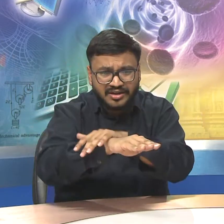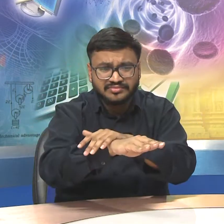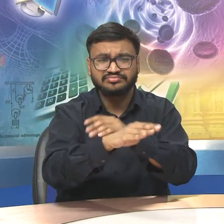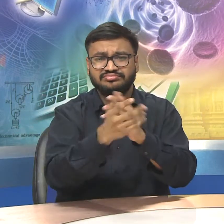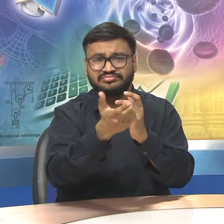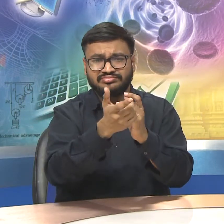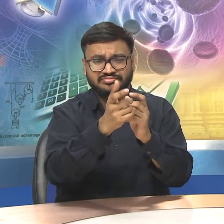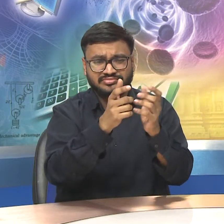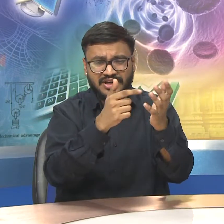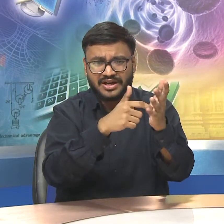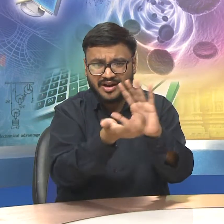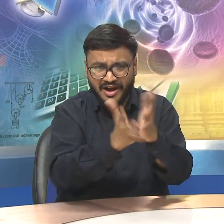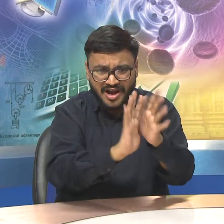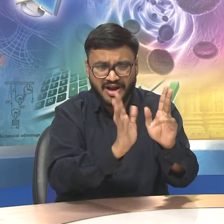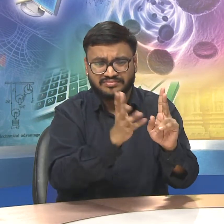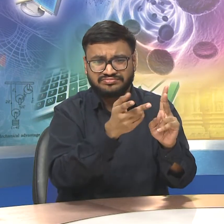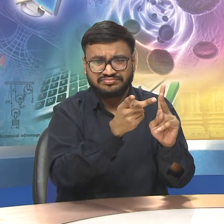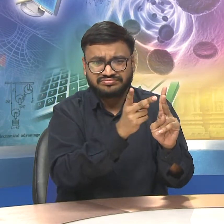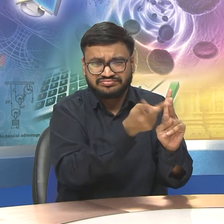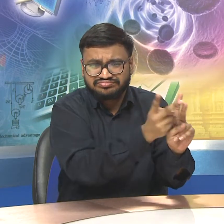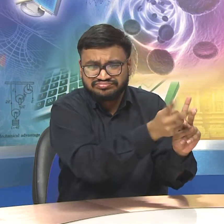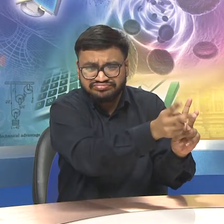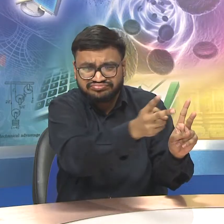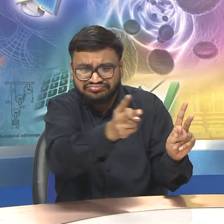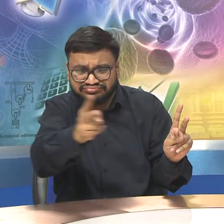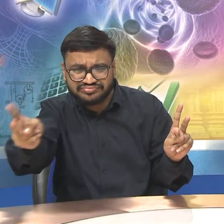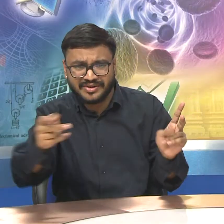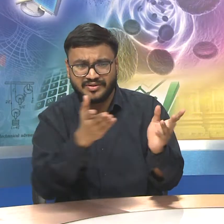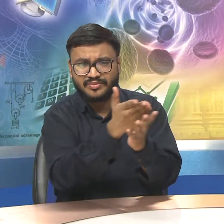A sign has several components or parts.